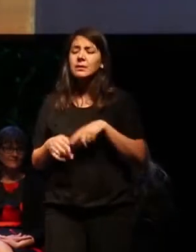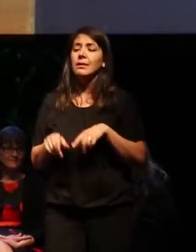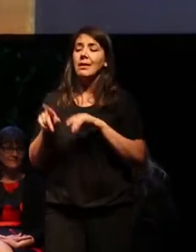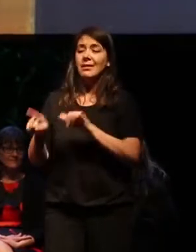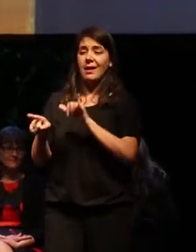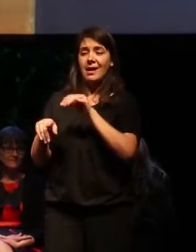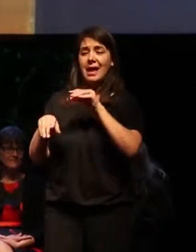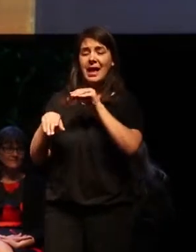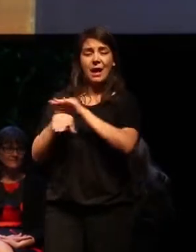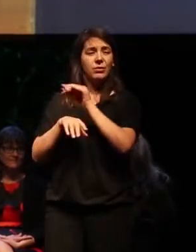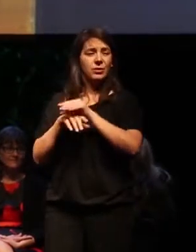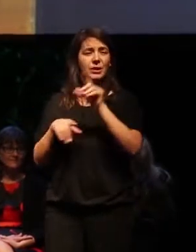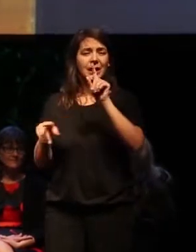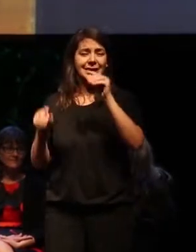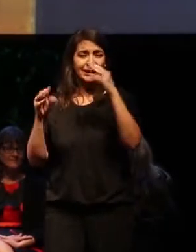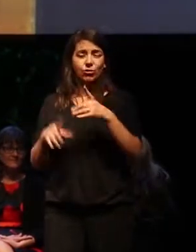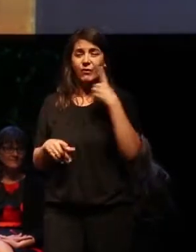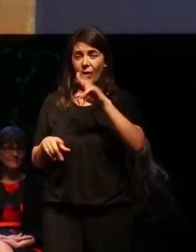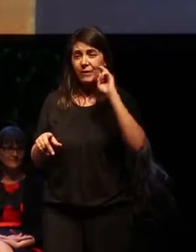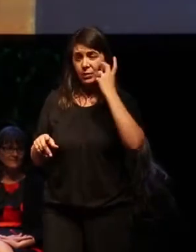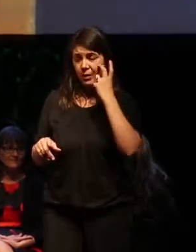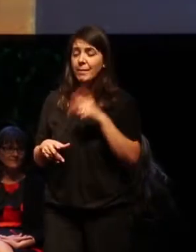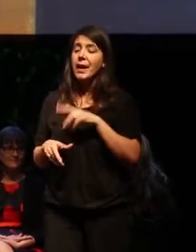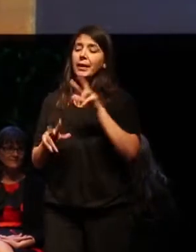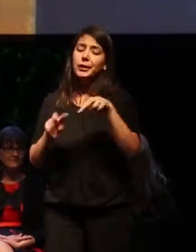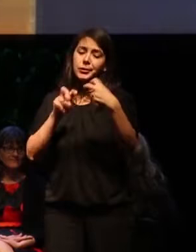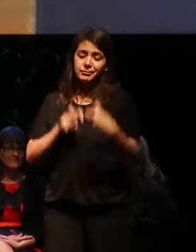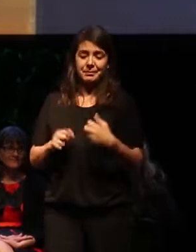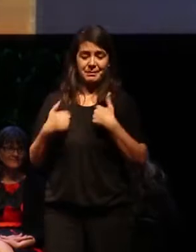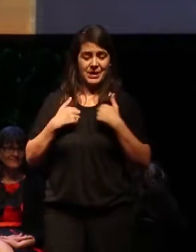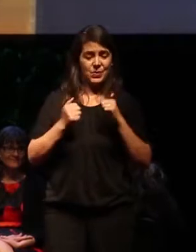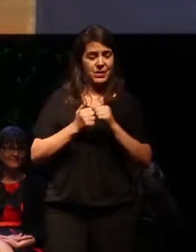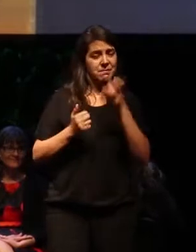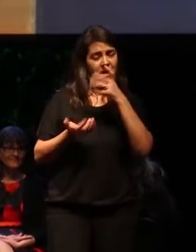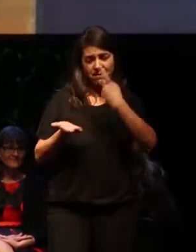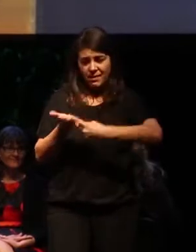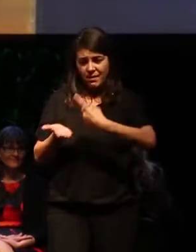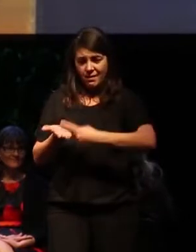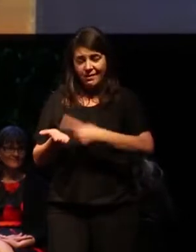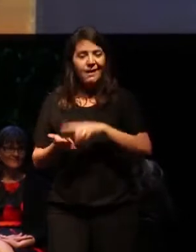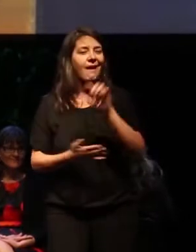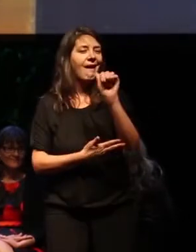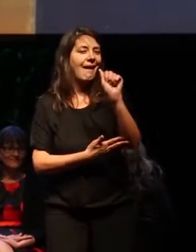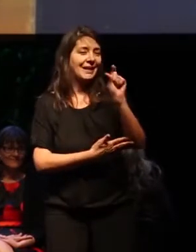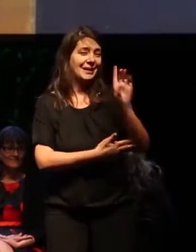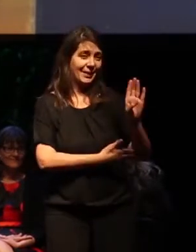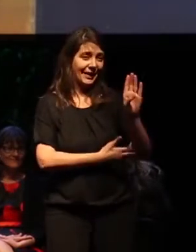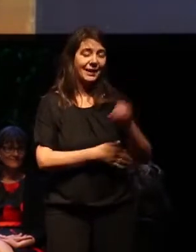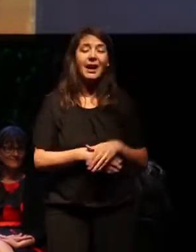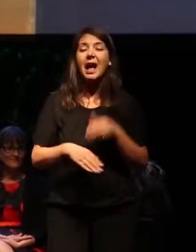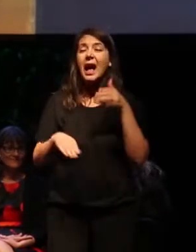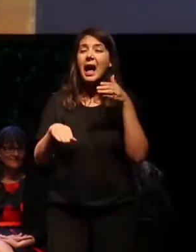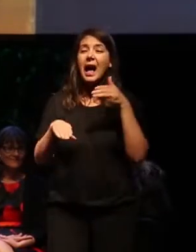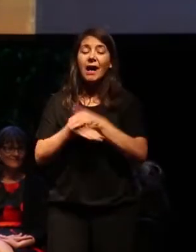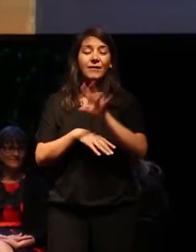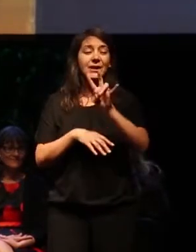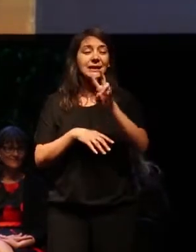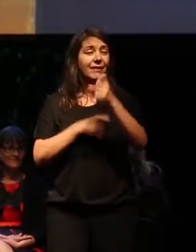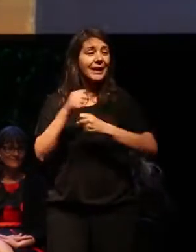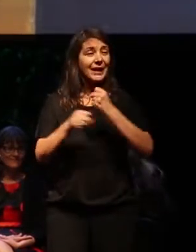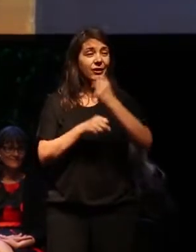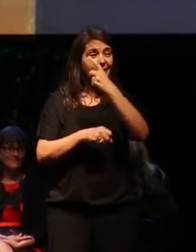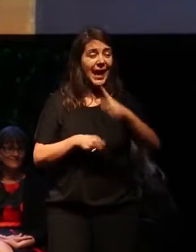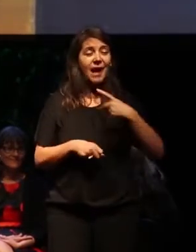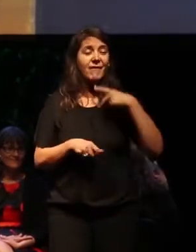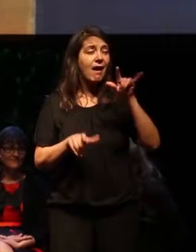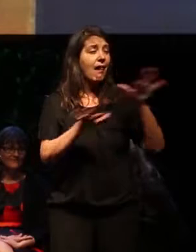down and talked to us about ASDB. My first day back after 7.5 years, I started off a